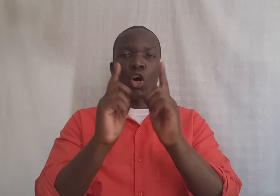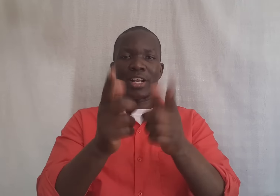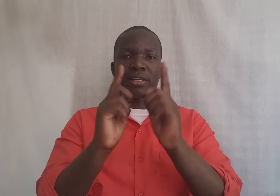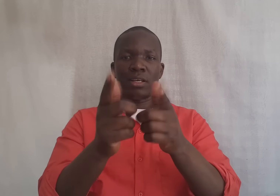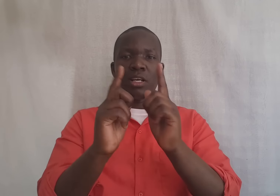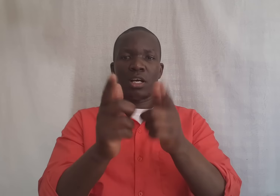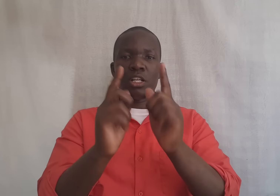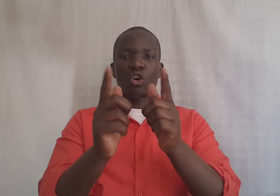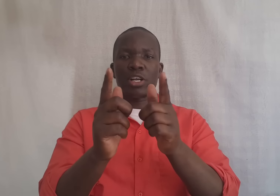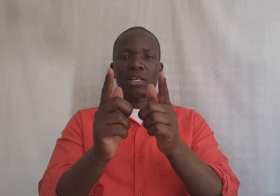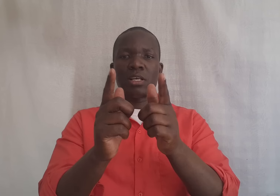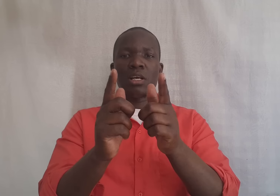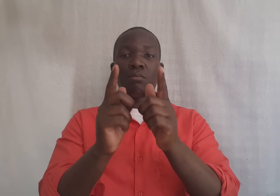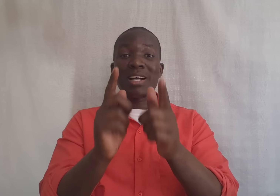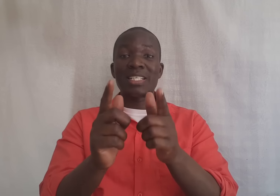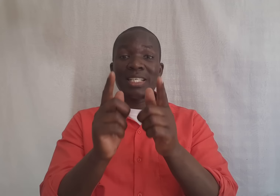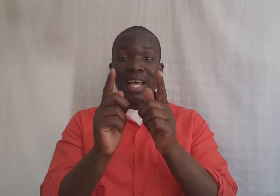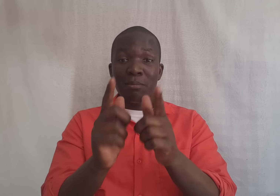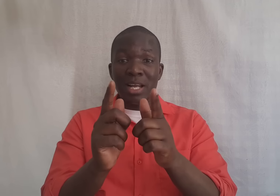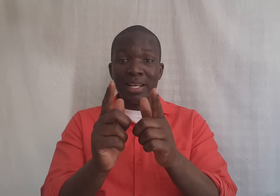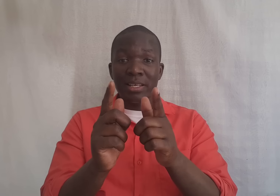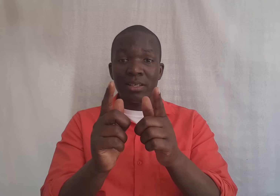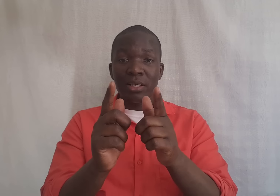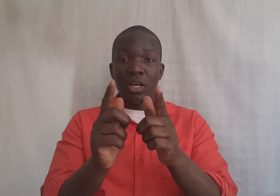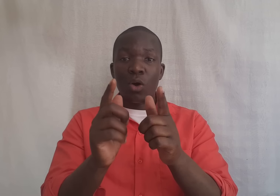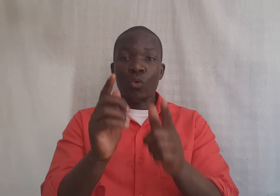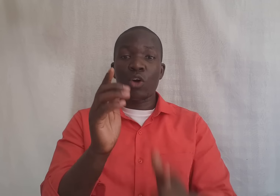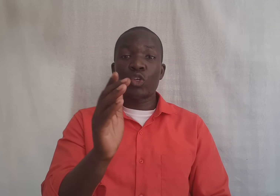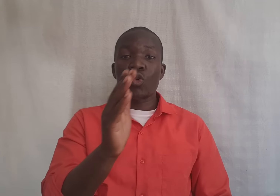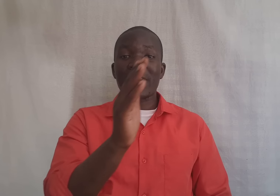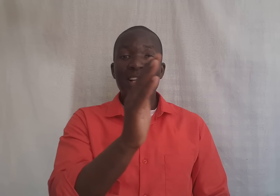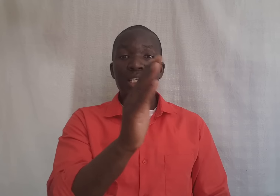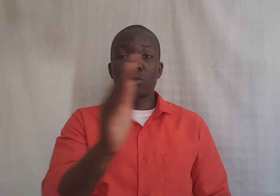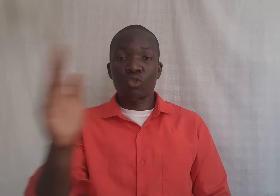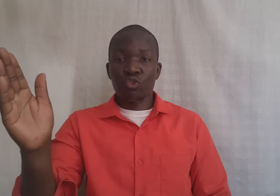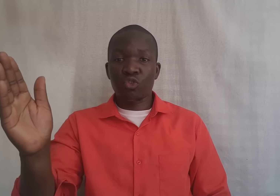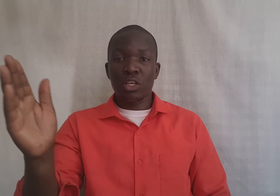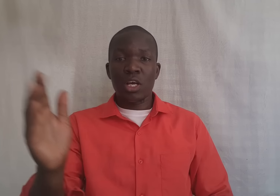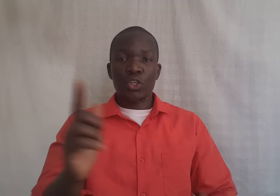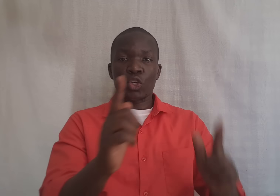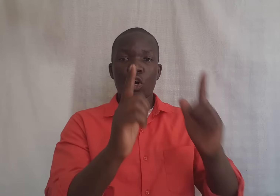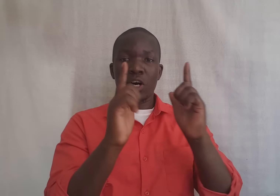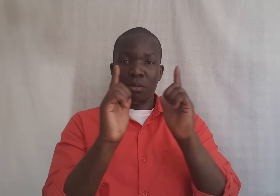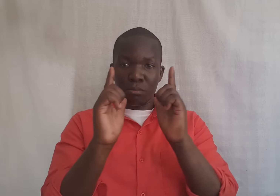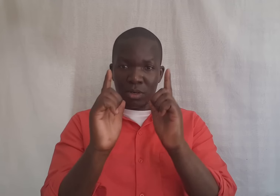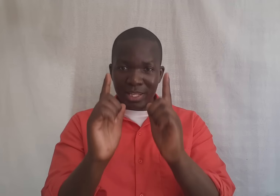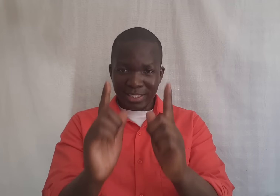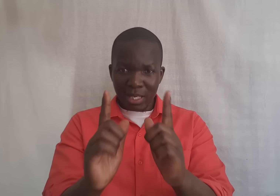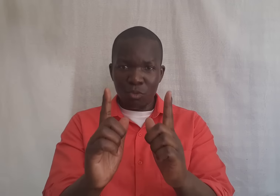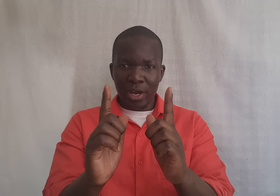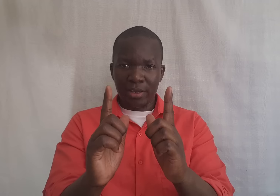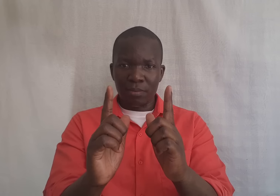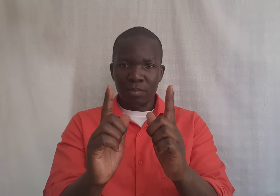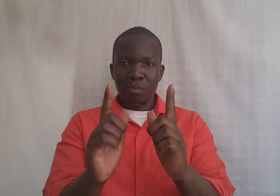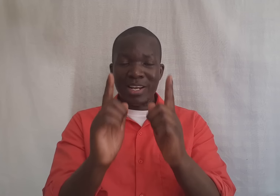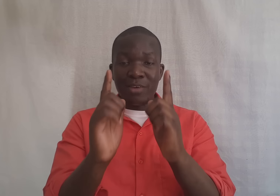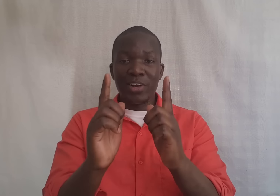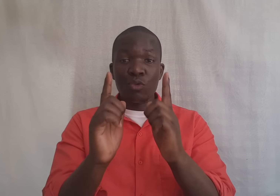Lorry. Lorry. But library, we are going to arrange books. So the same way, but different ways